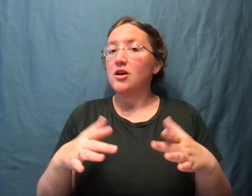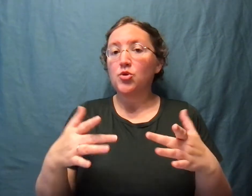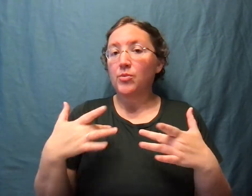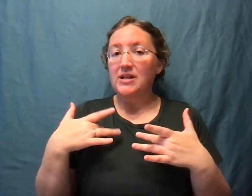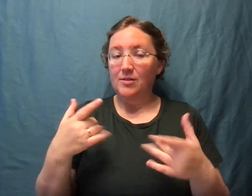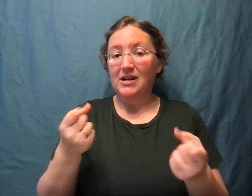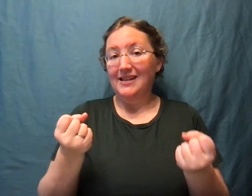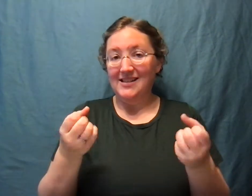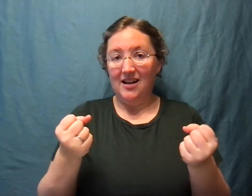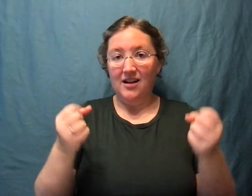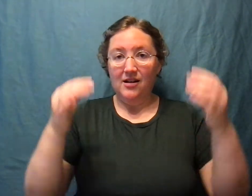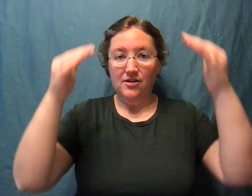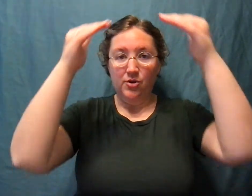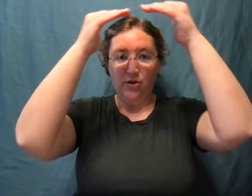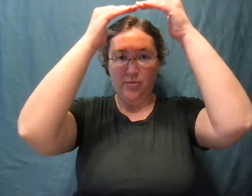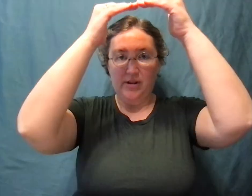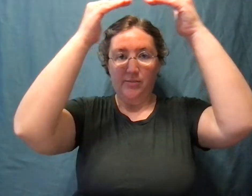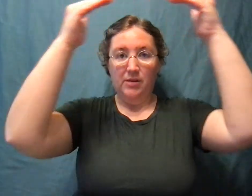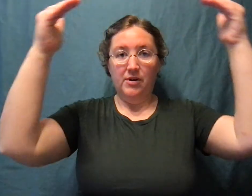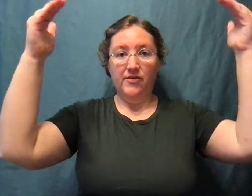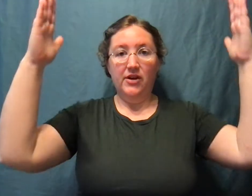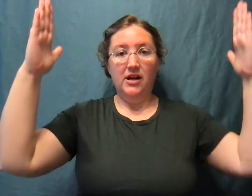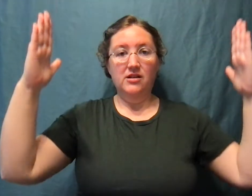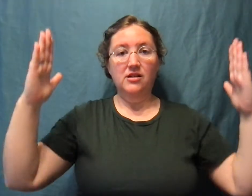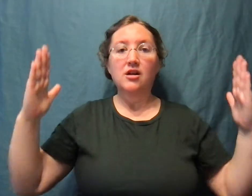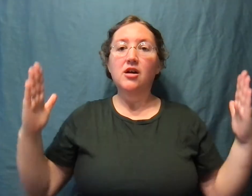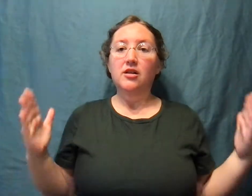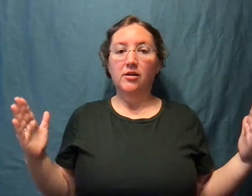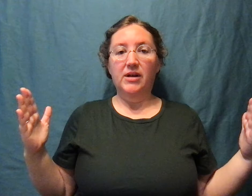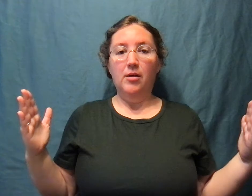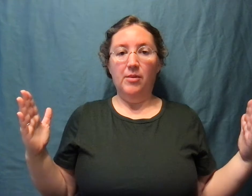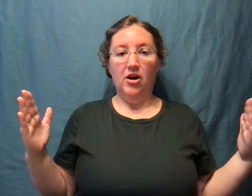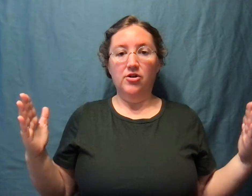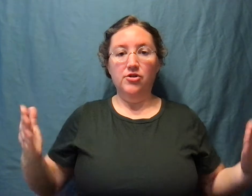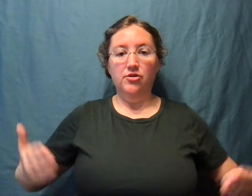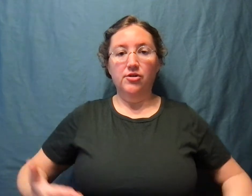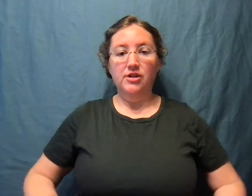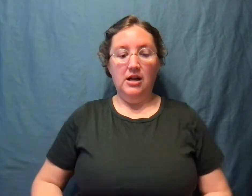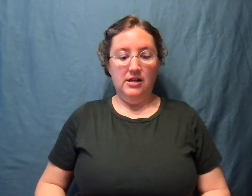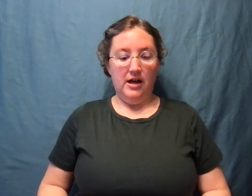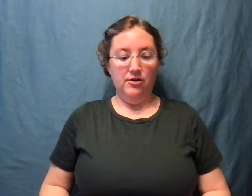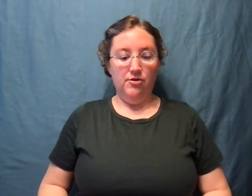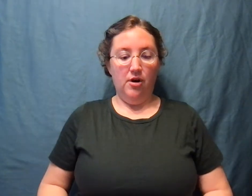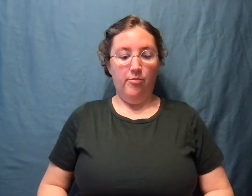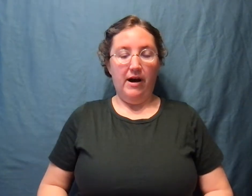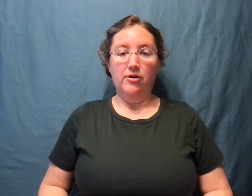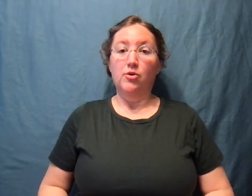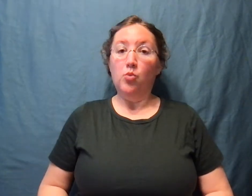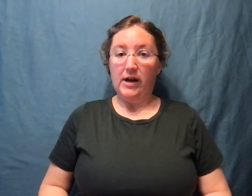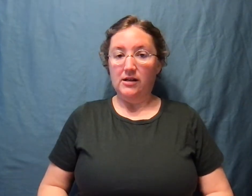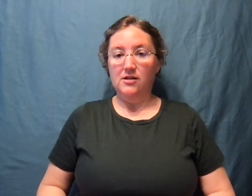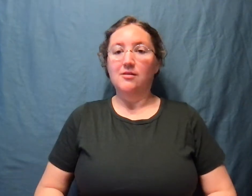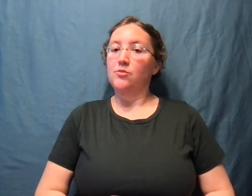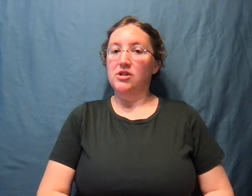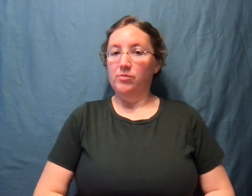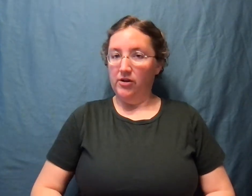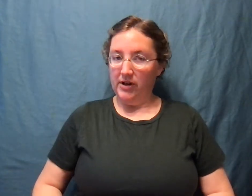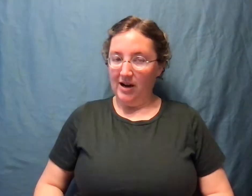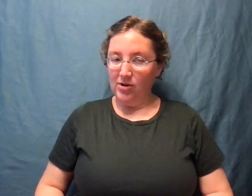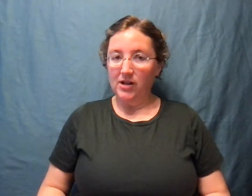where we typically sign. So it goes from a little bit above your heads, a little bit beyond your shoulders, and down to about your waist, which is below the camera line here,